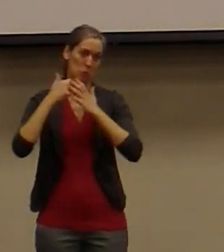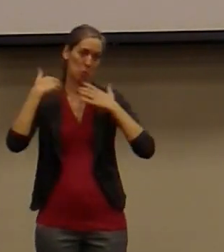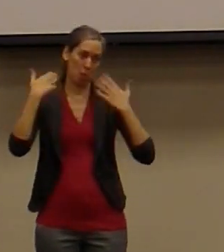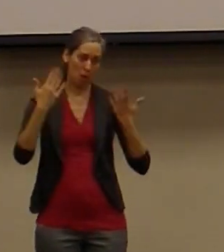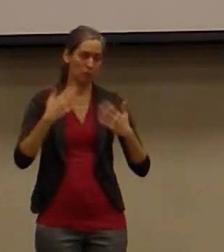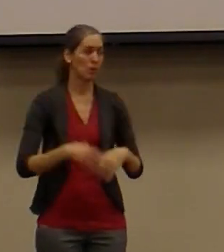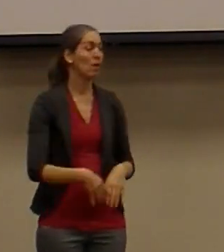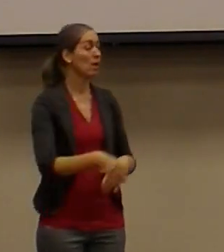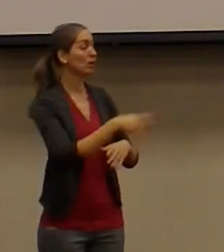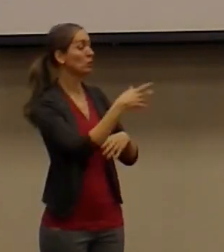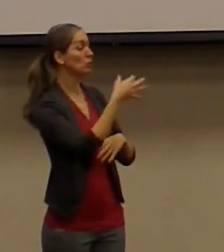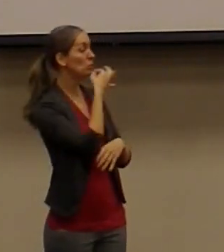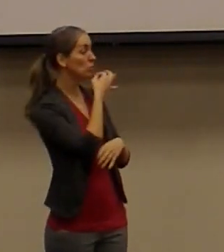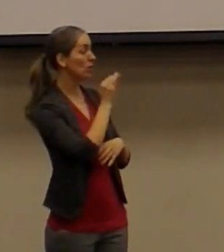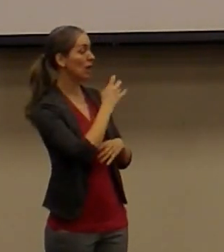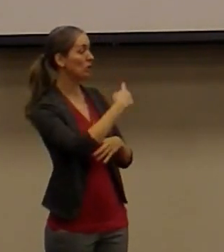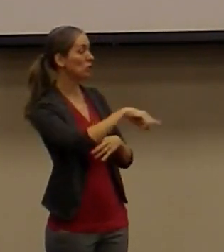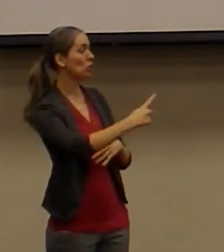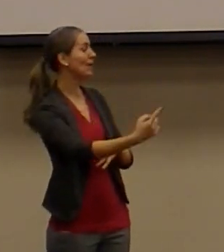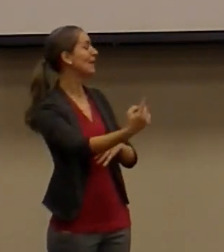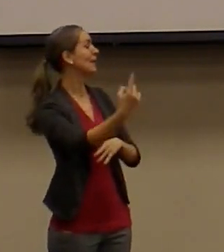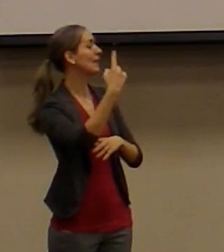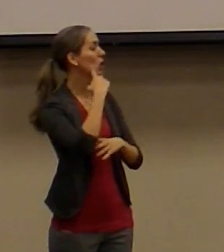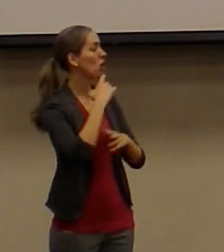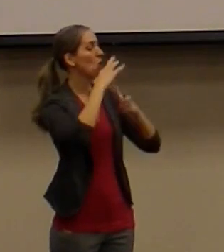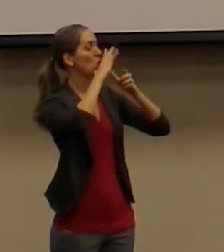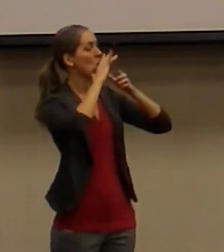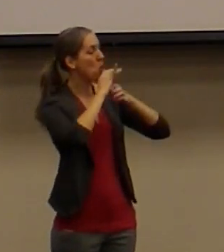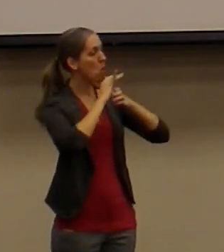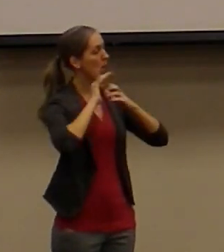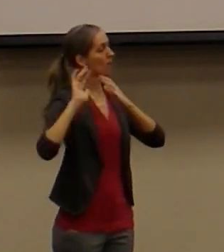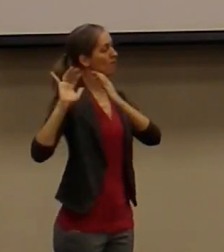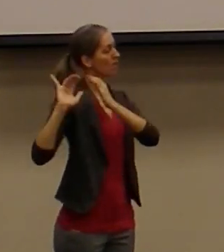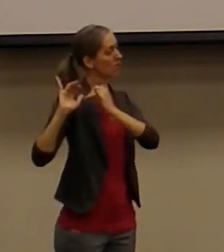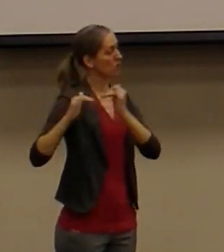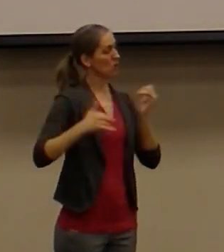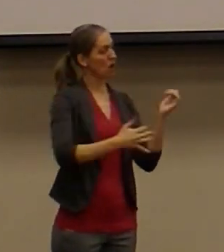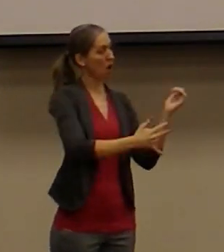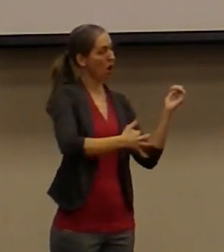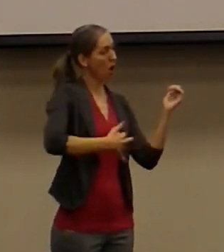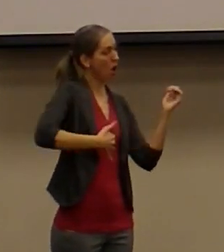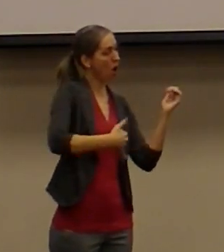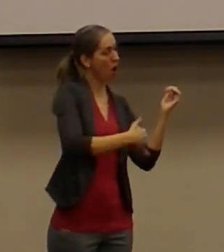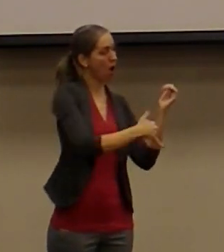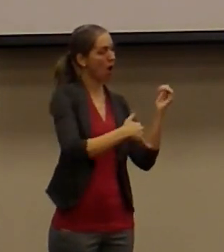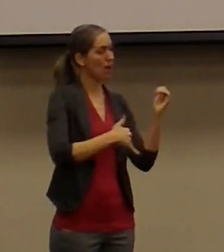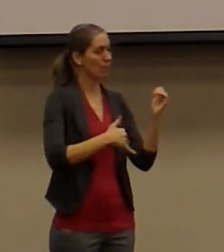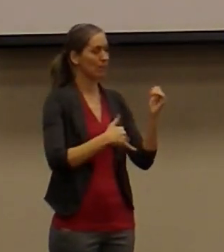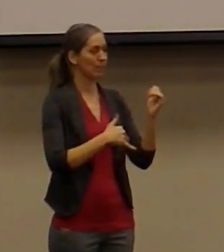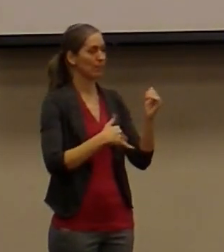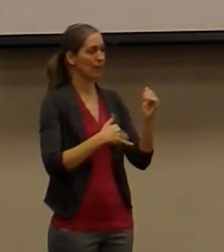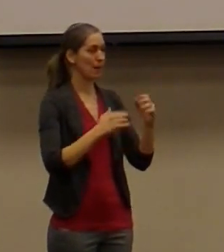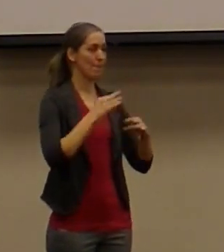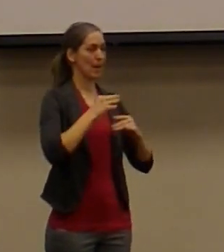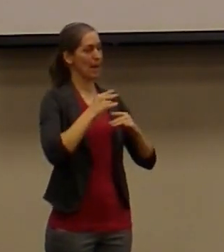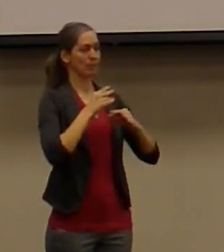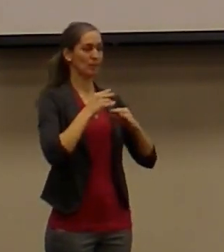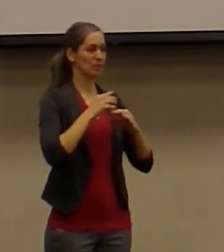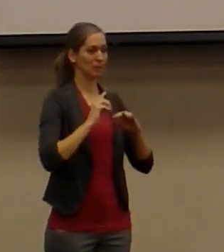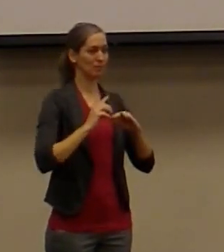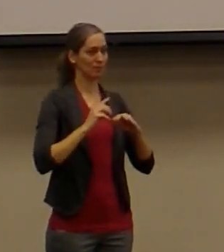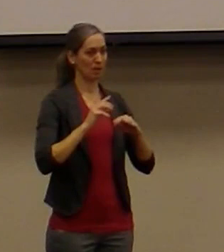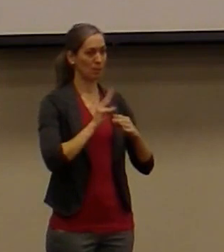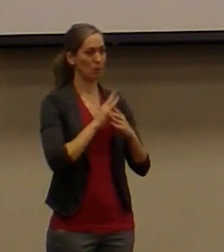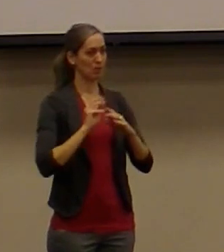As soon as you hear the sound of the horn, flute, zither, lyre, harp, pipes, and all kinds of music,